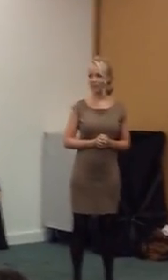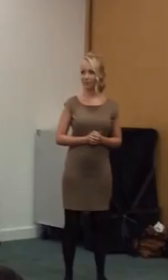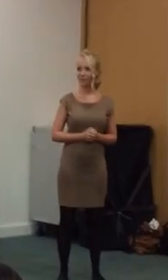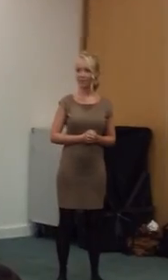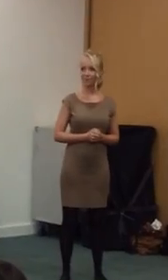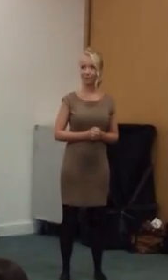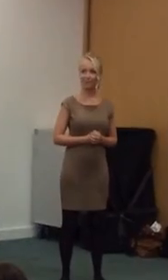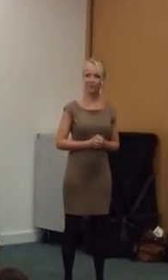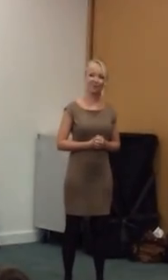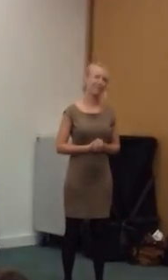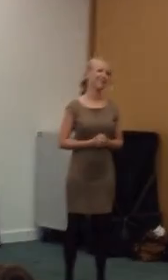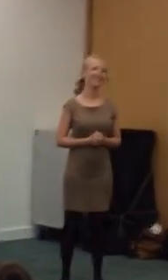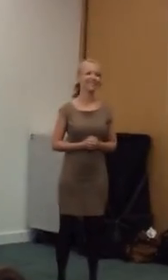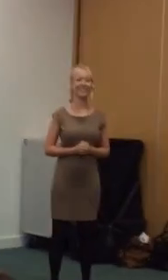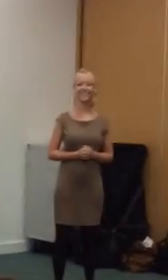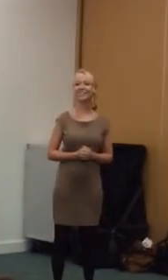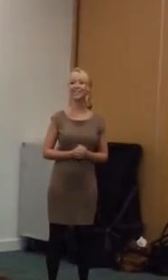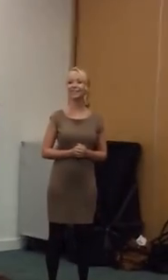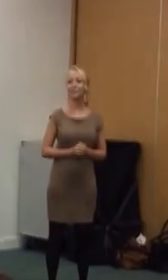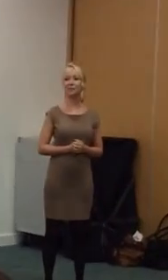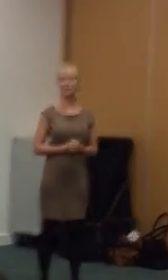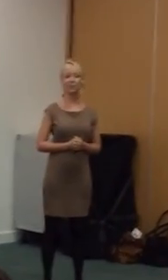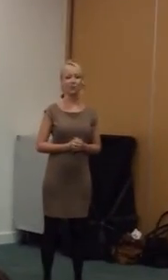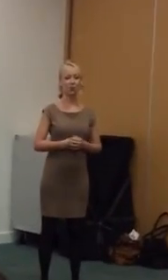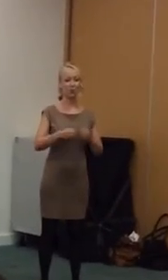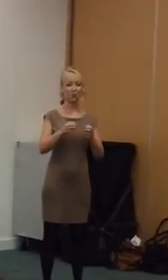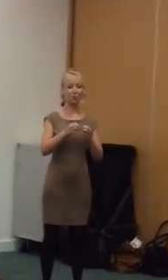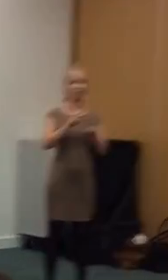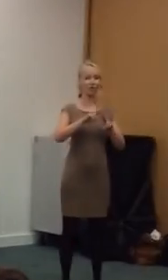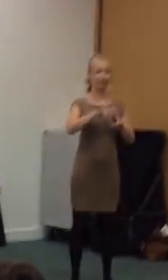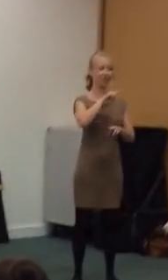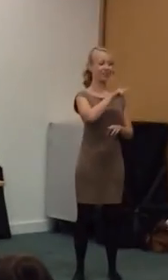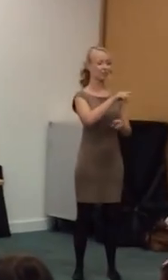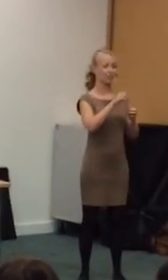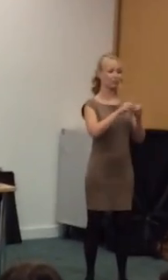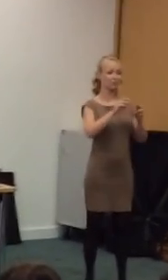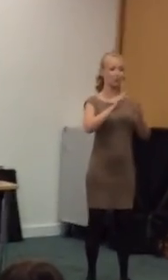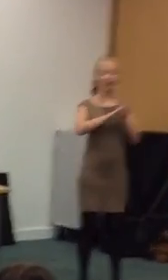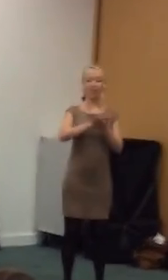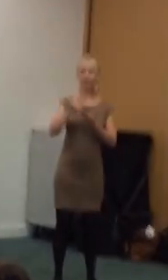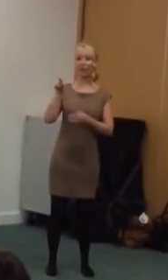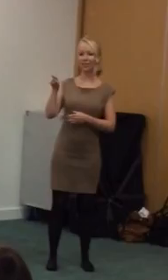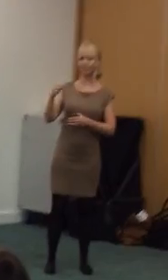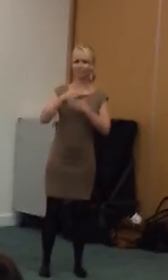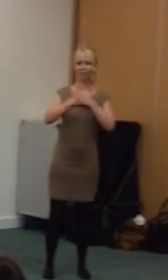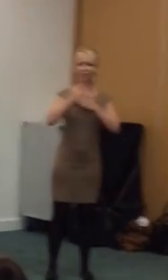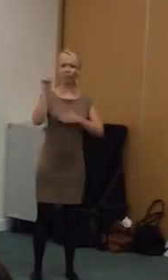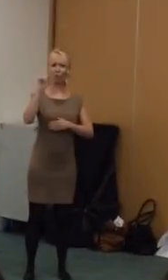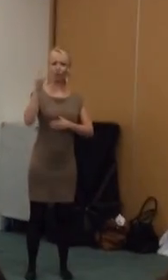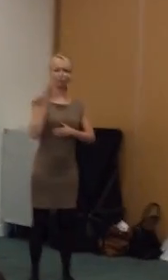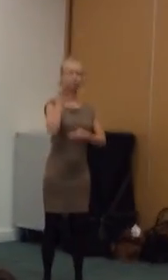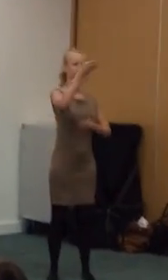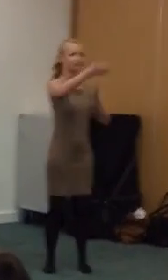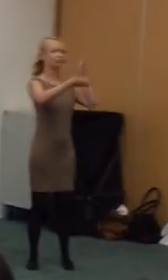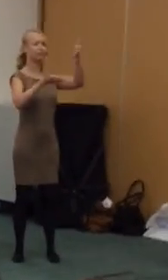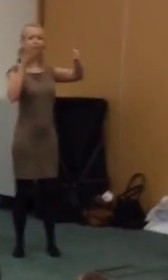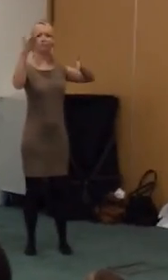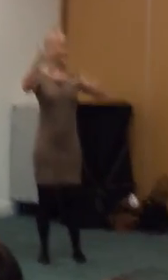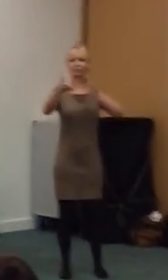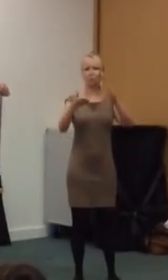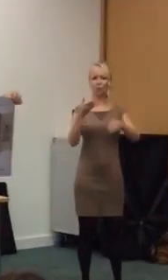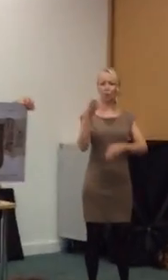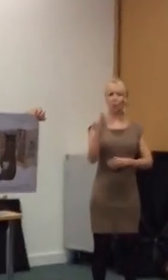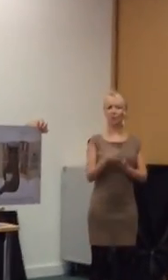Now, that wasn't everything they loved to do. Brunfin and Brunhilfer also loved to go on outings with the kindly